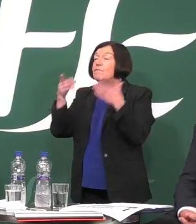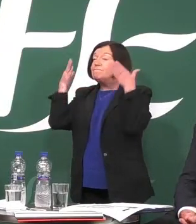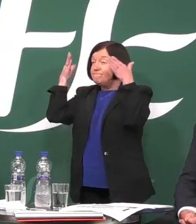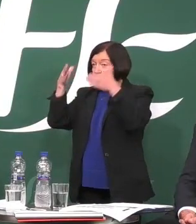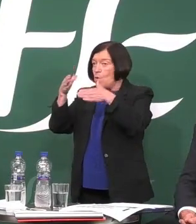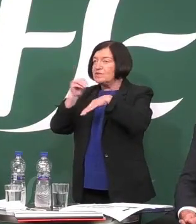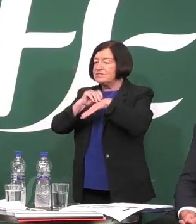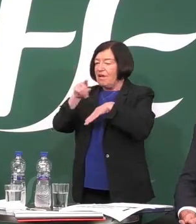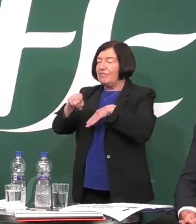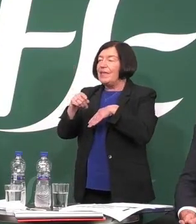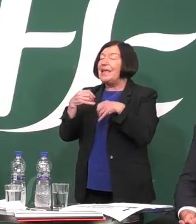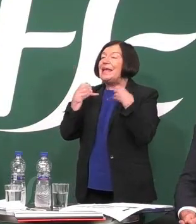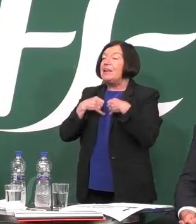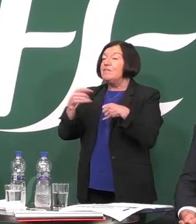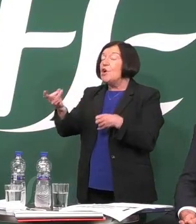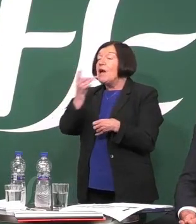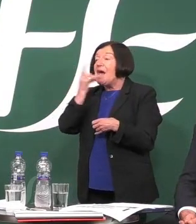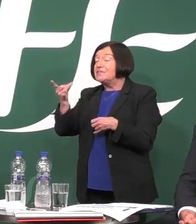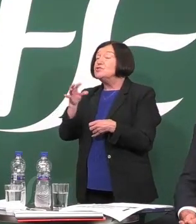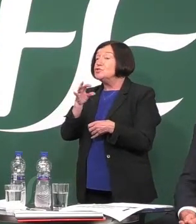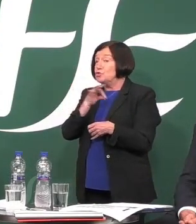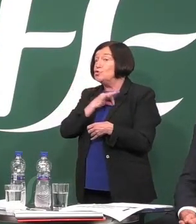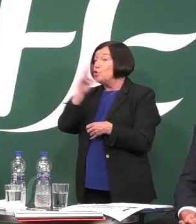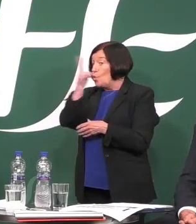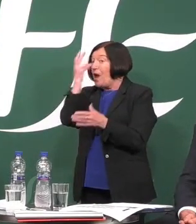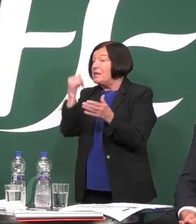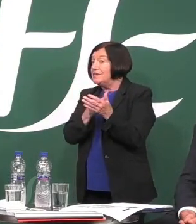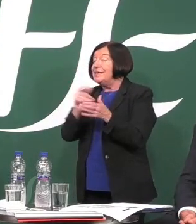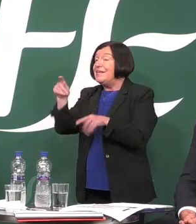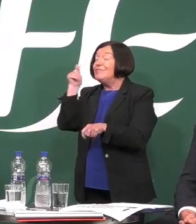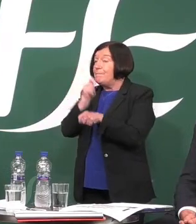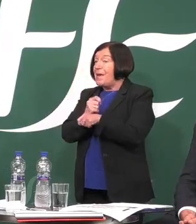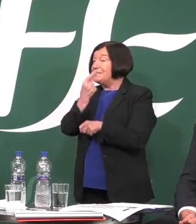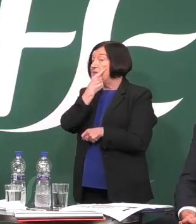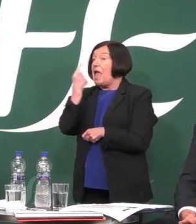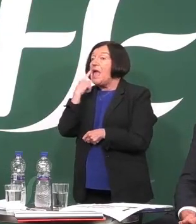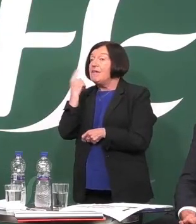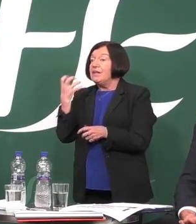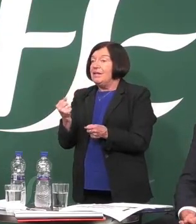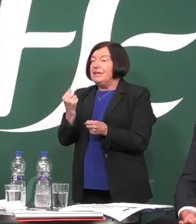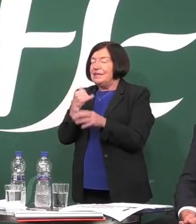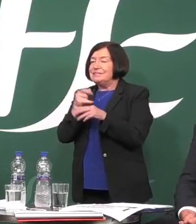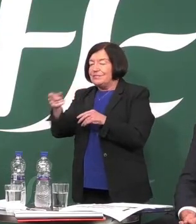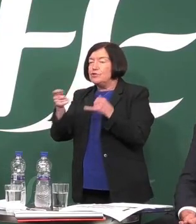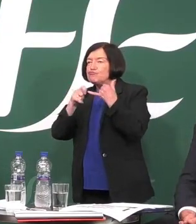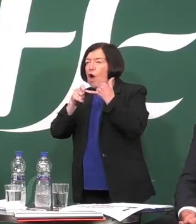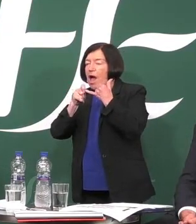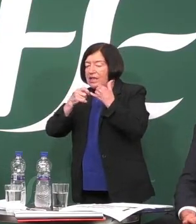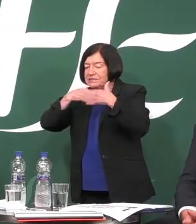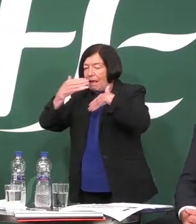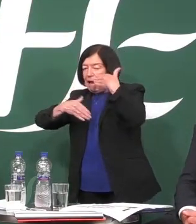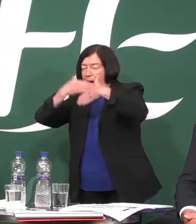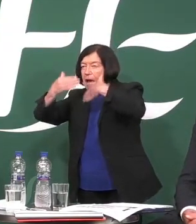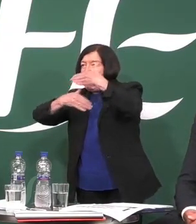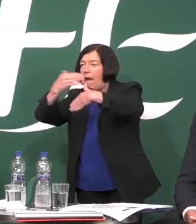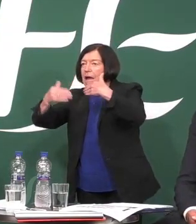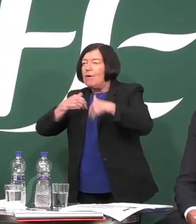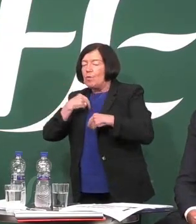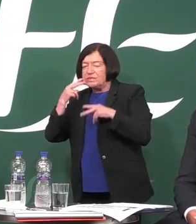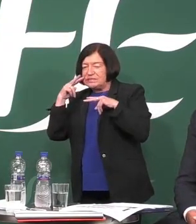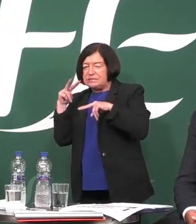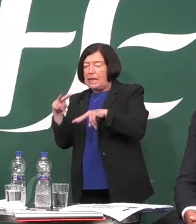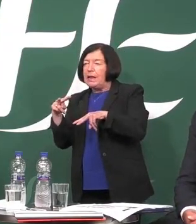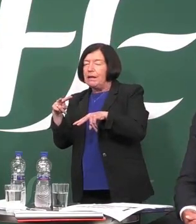will be on the disease. So I think what you're asking is a really good question. I think the best evidence we have for that is from the clinical trials. I think what we're seeing and